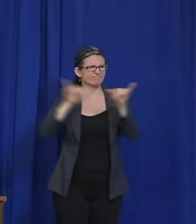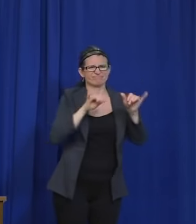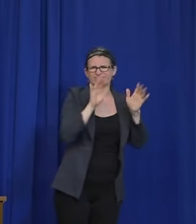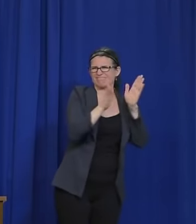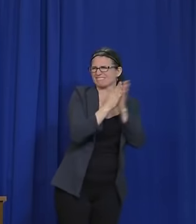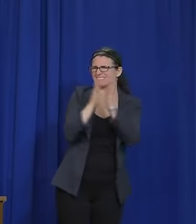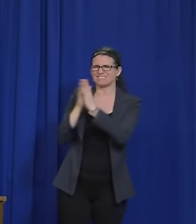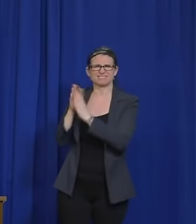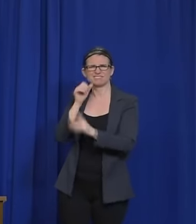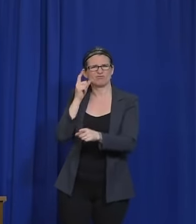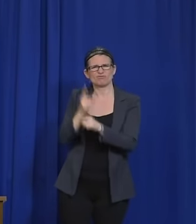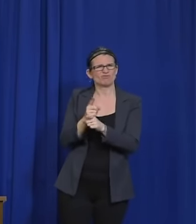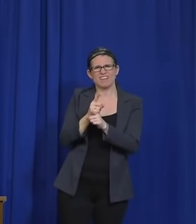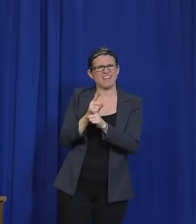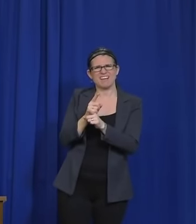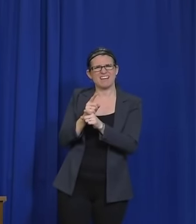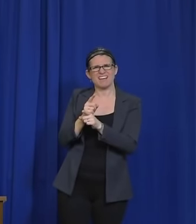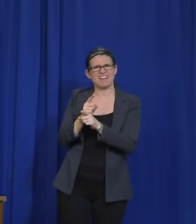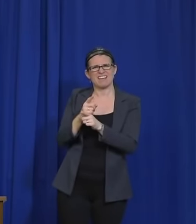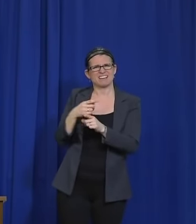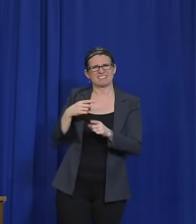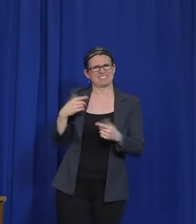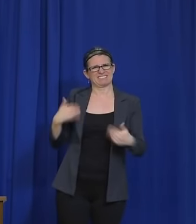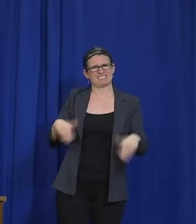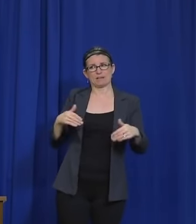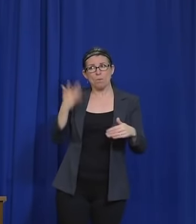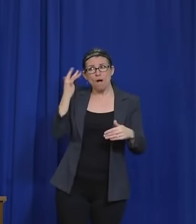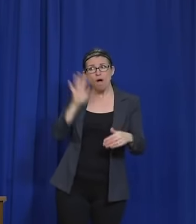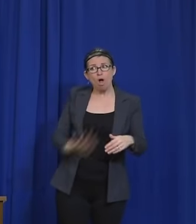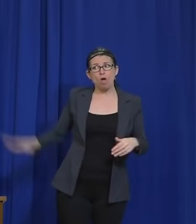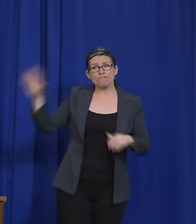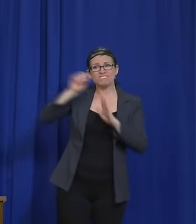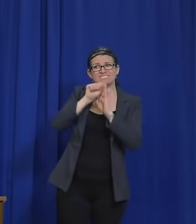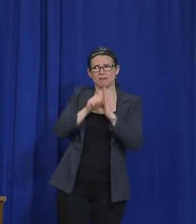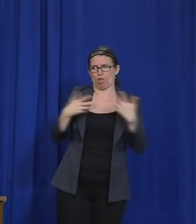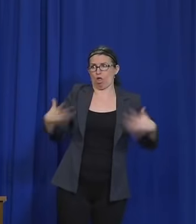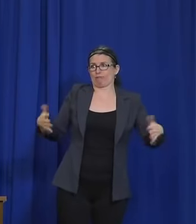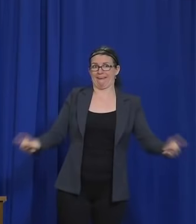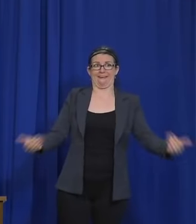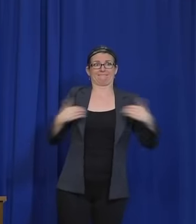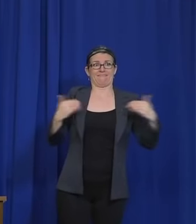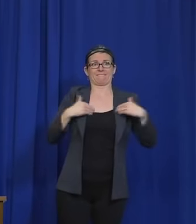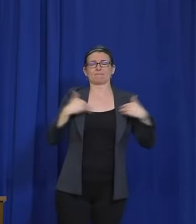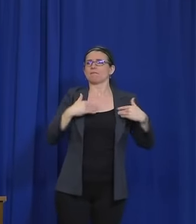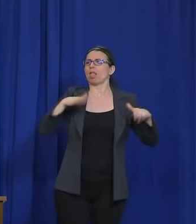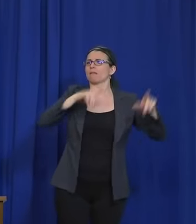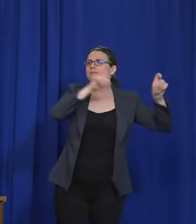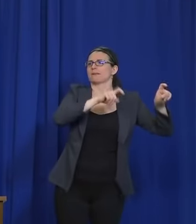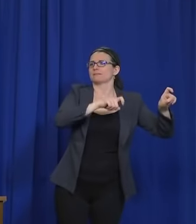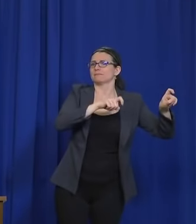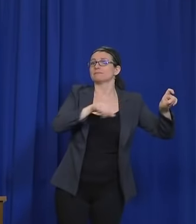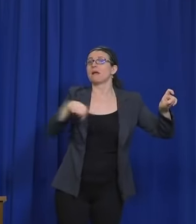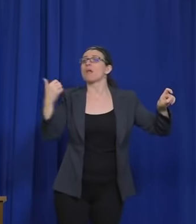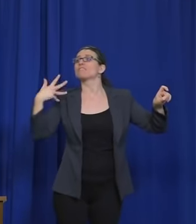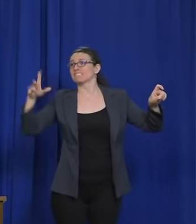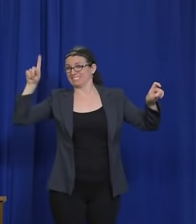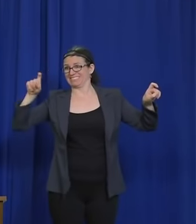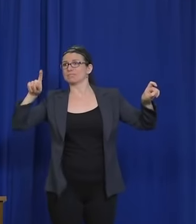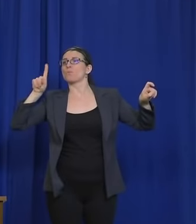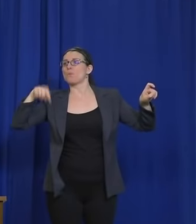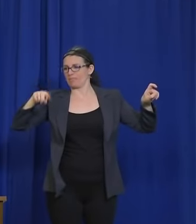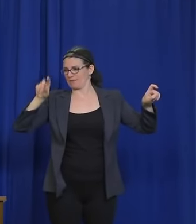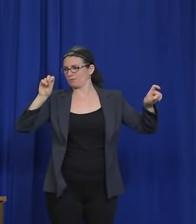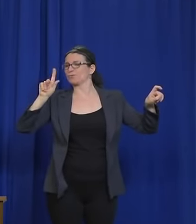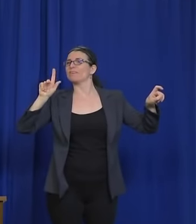not been tested. Can you give me some indication as to what percentage of people who are exhibiting symptoms are